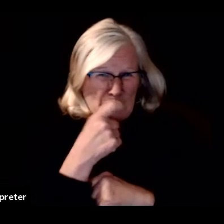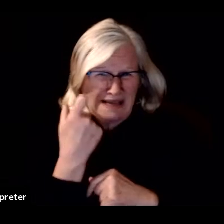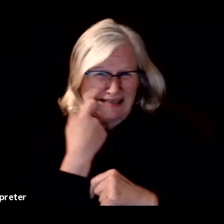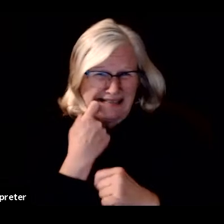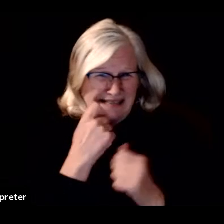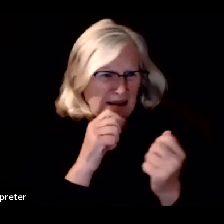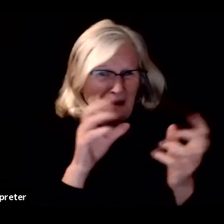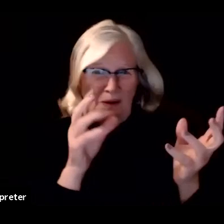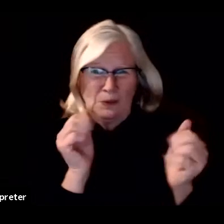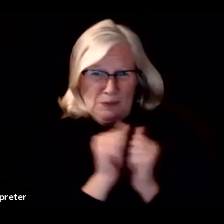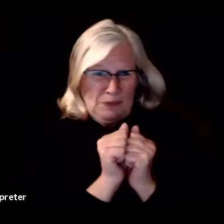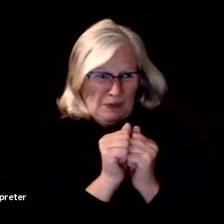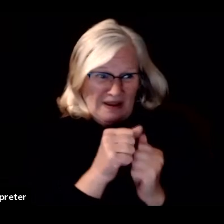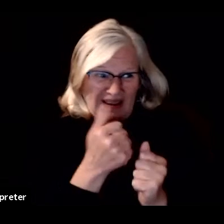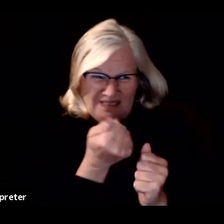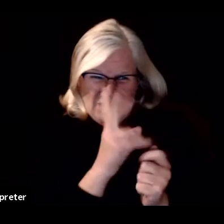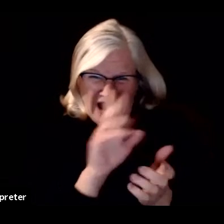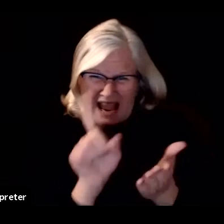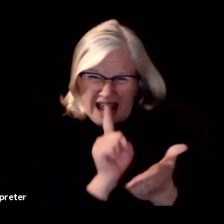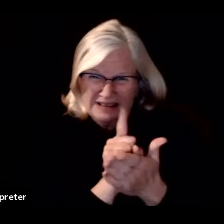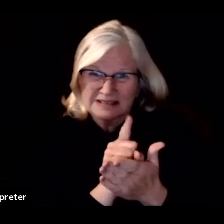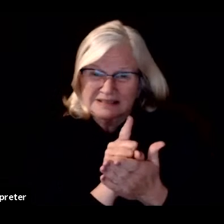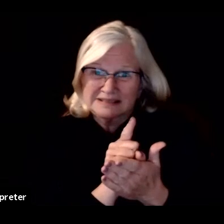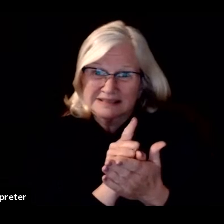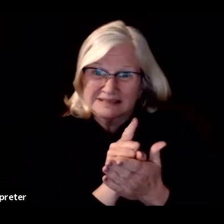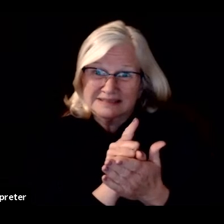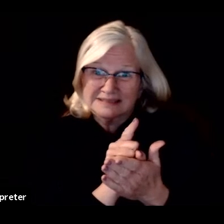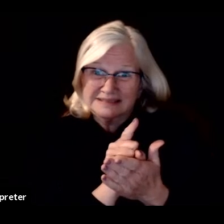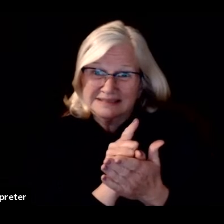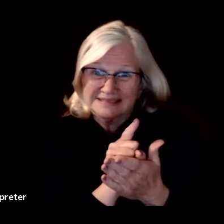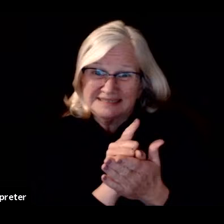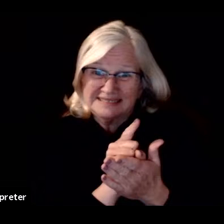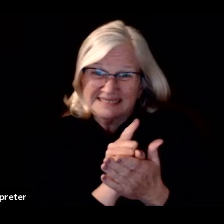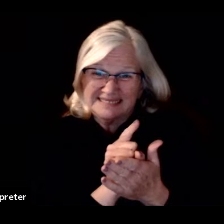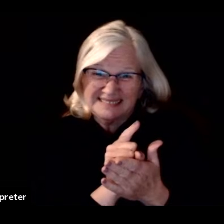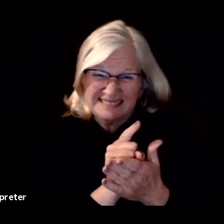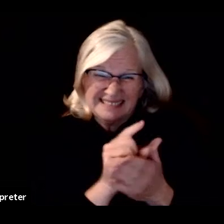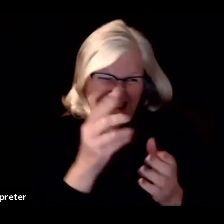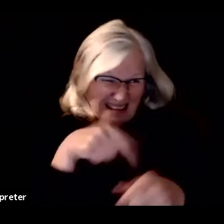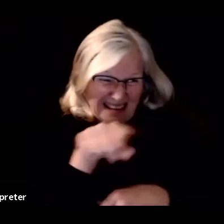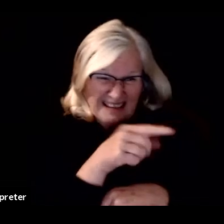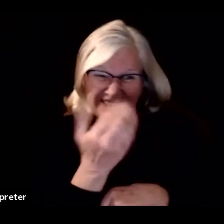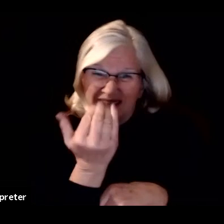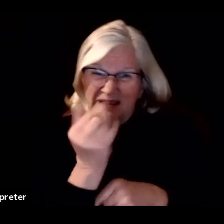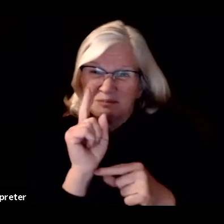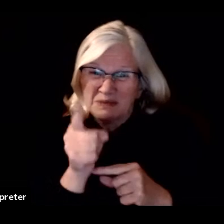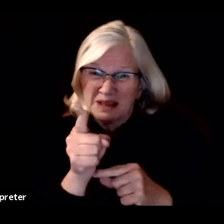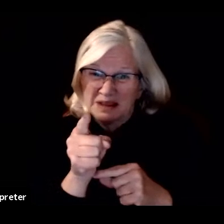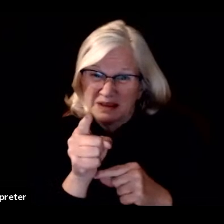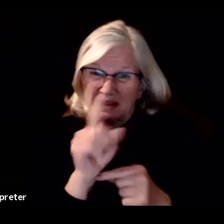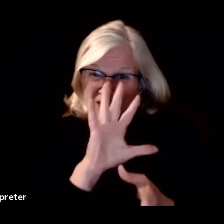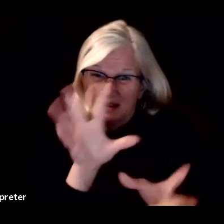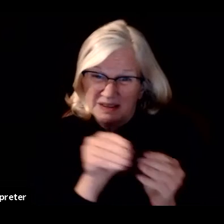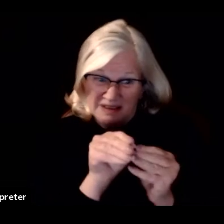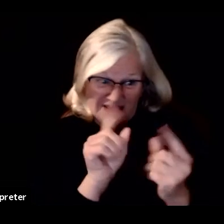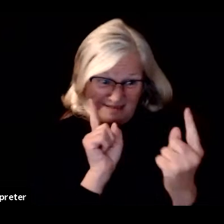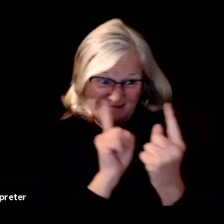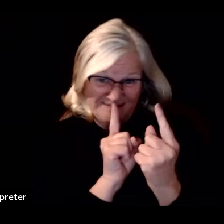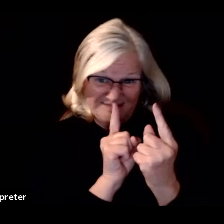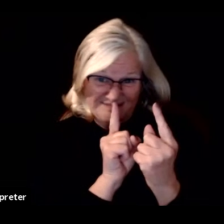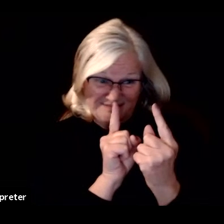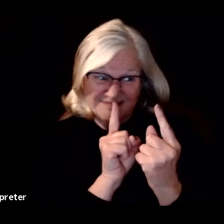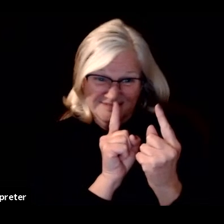minutes, if all those times that you interacted with someone add up to more than 15 minutes, we would consider that to be a close